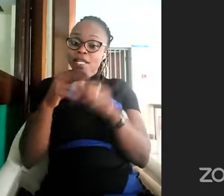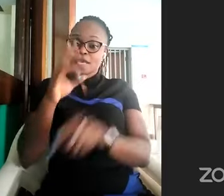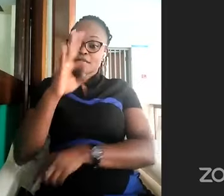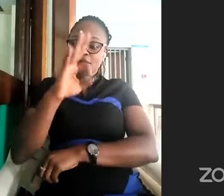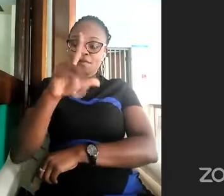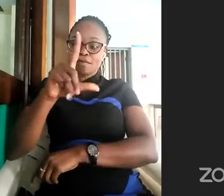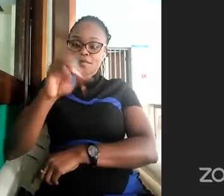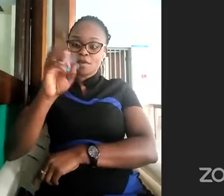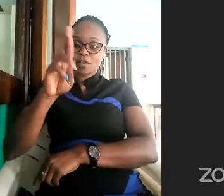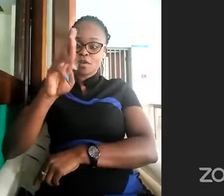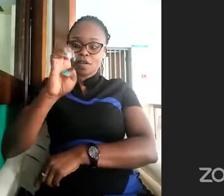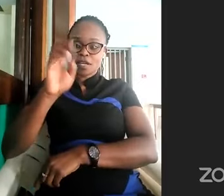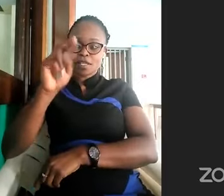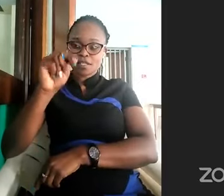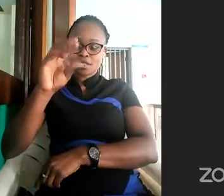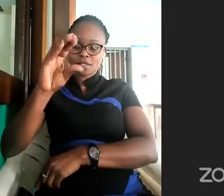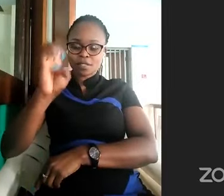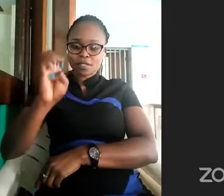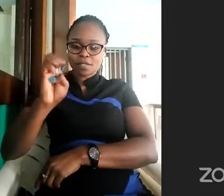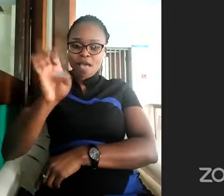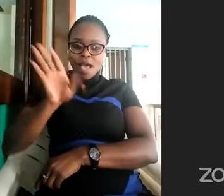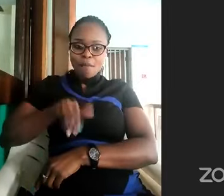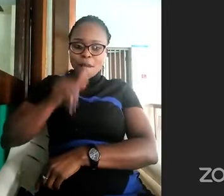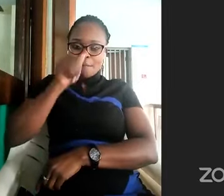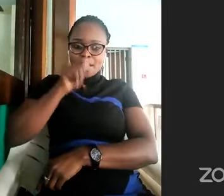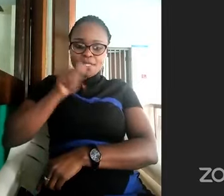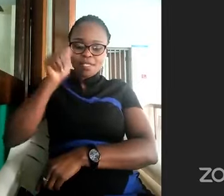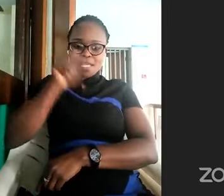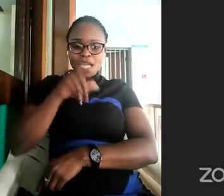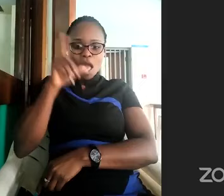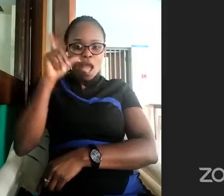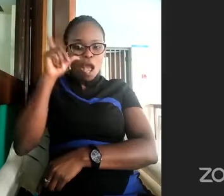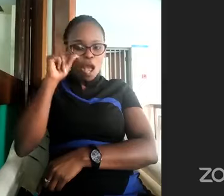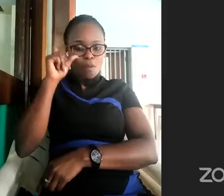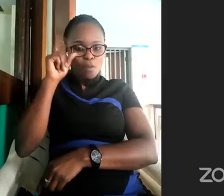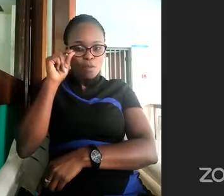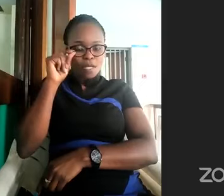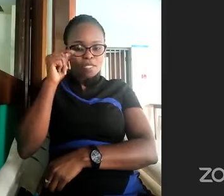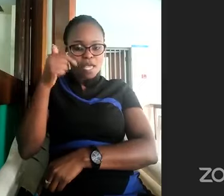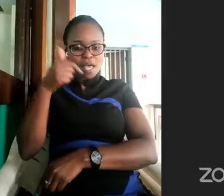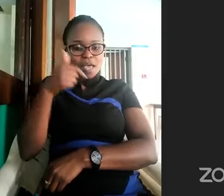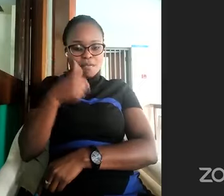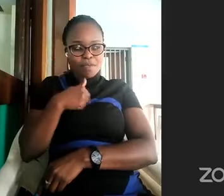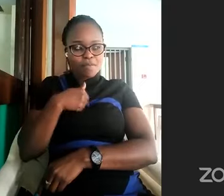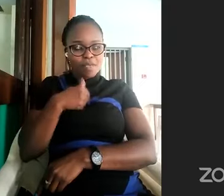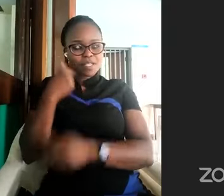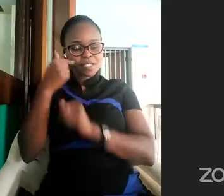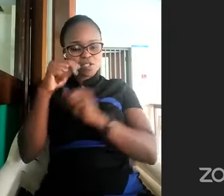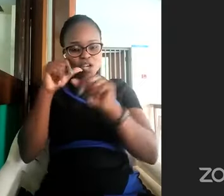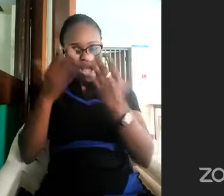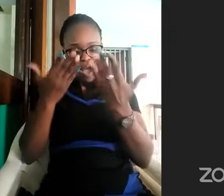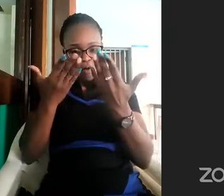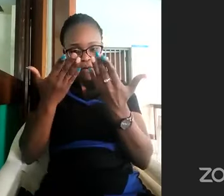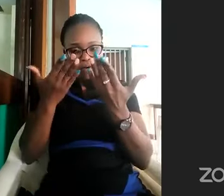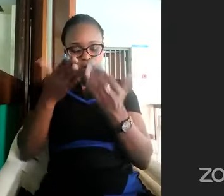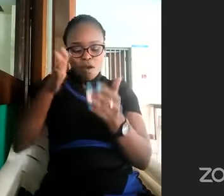Mombasa. Mimi nitasimama upande wa kesi ya mwanamke mlemavu na msichana mlemavu, upande wa kama